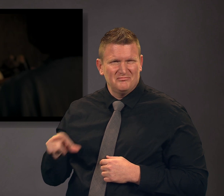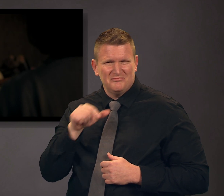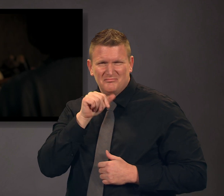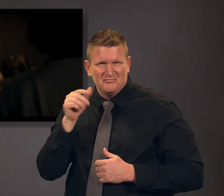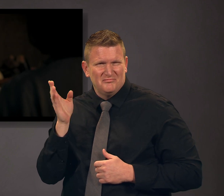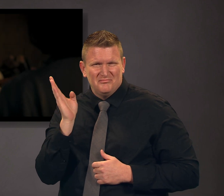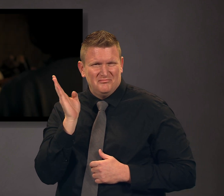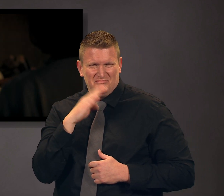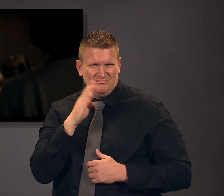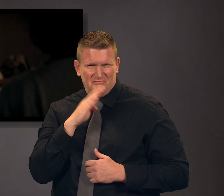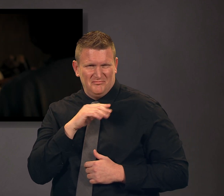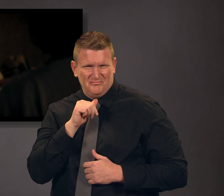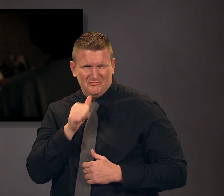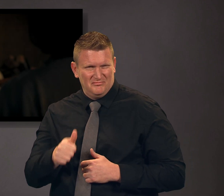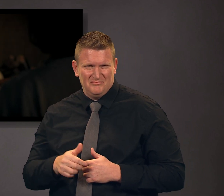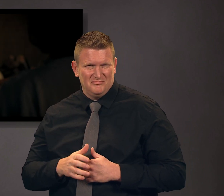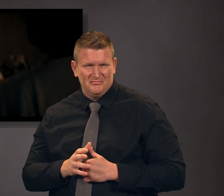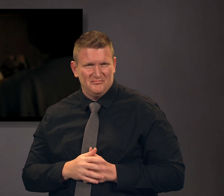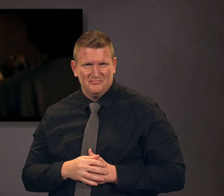But as for myself,